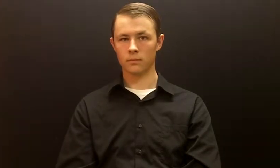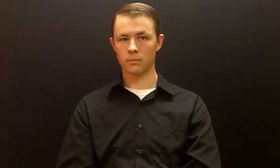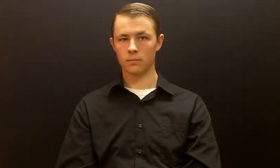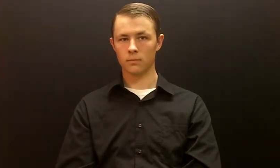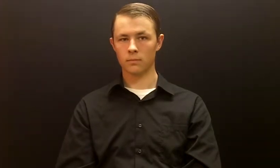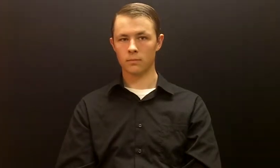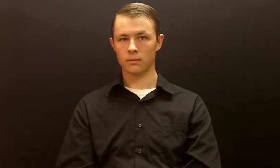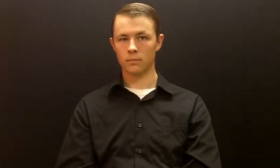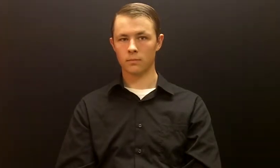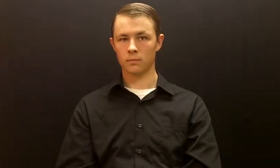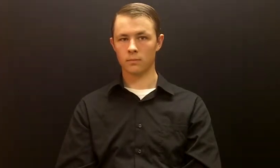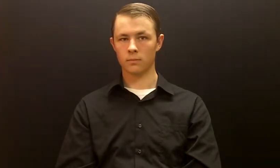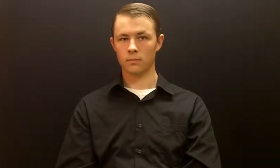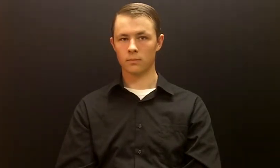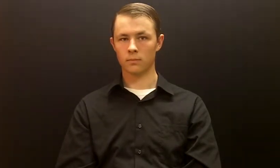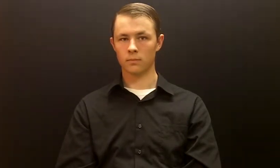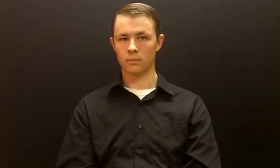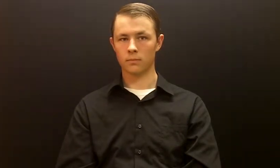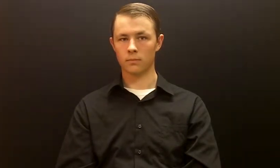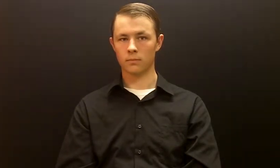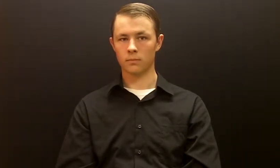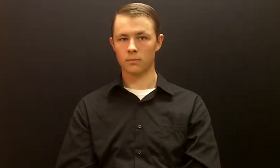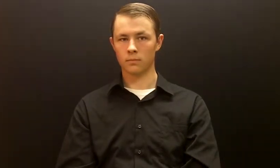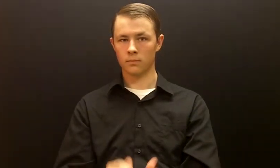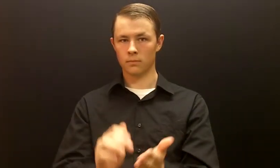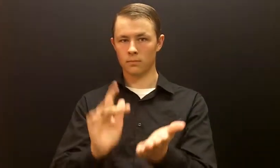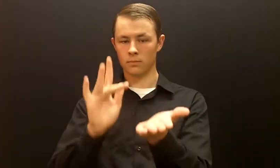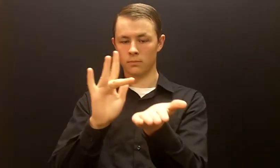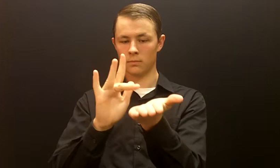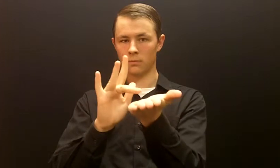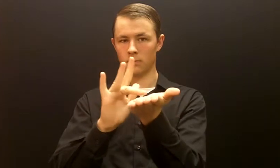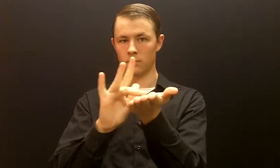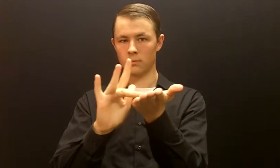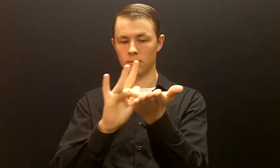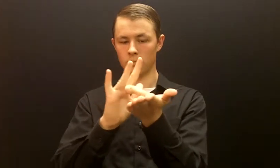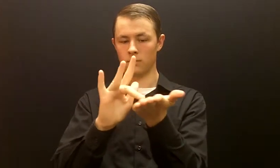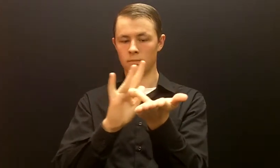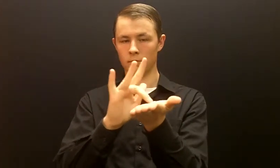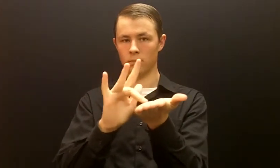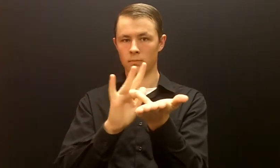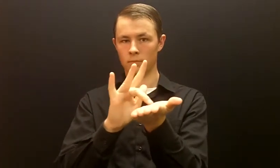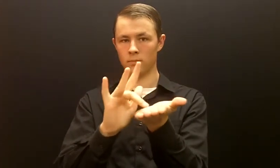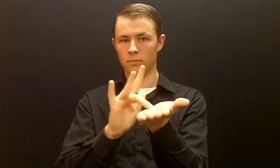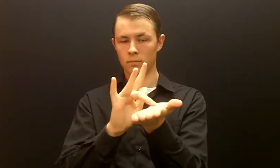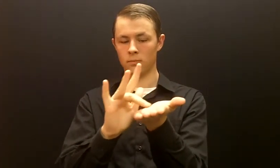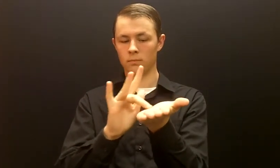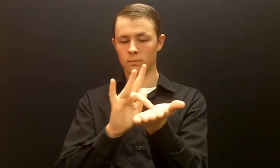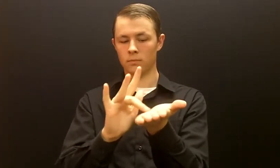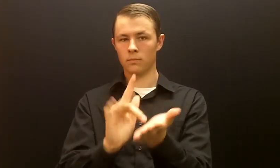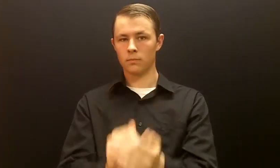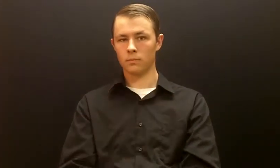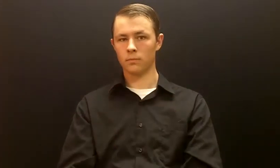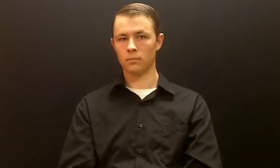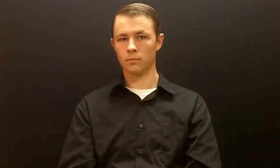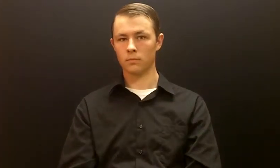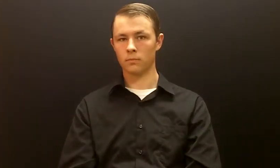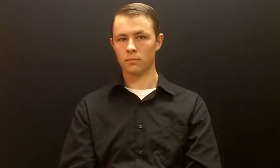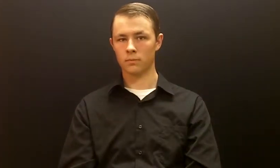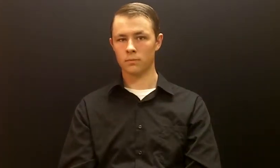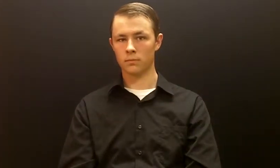Medicine, drug is with your middle finger, is medicine. I don't really see a difference because you